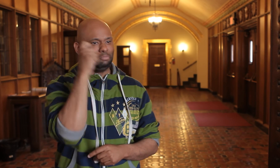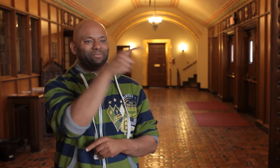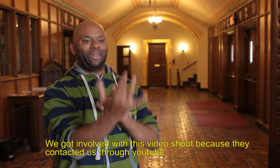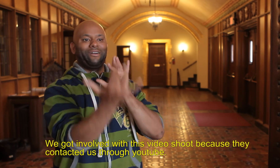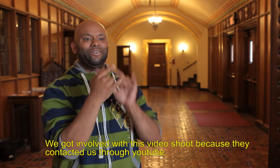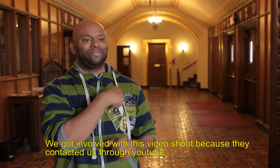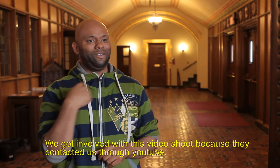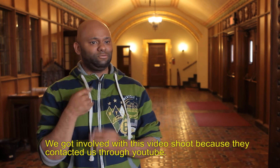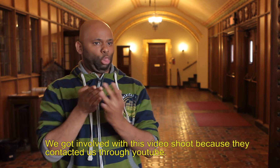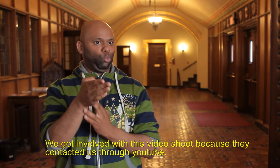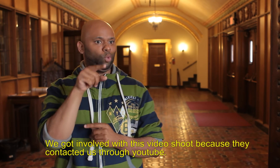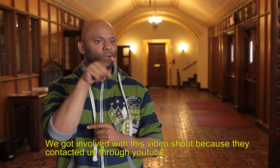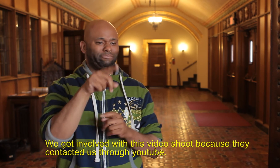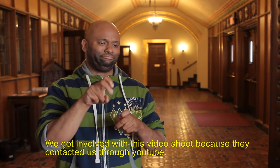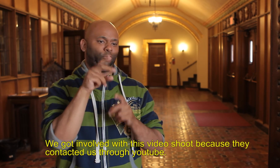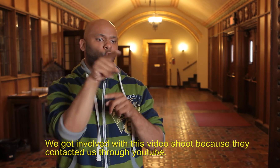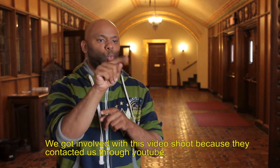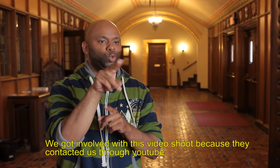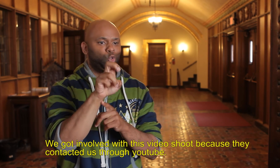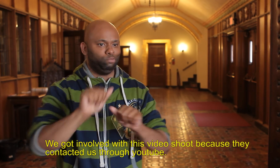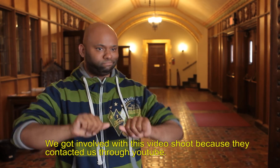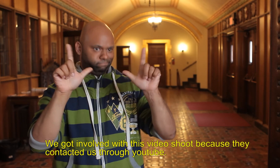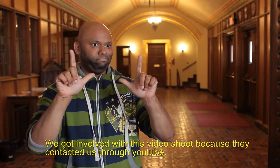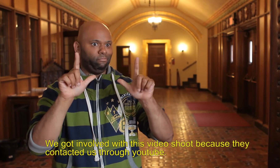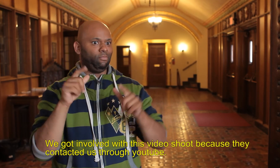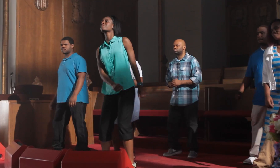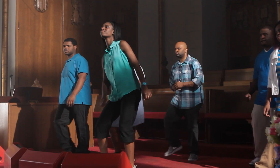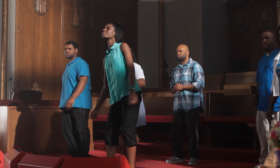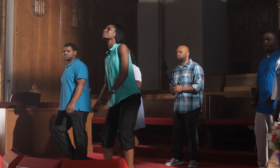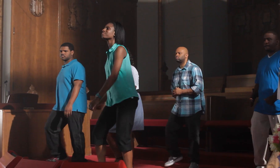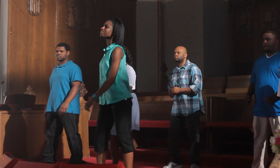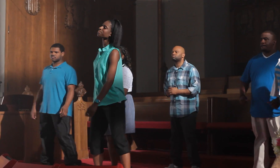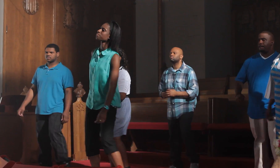We got involved with this video shoot because they contacted us through YouTube.